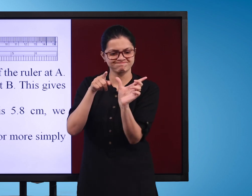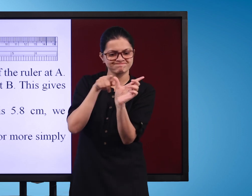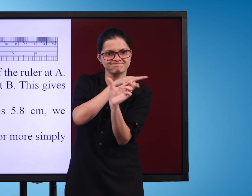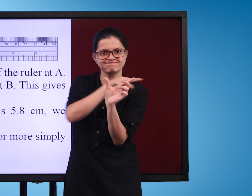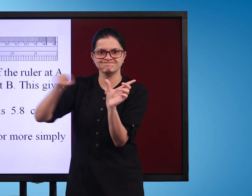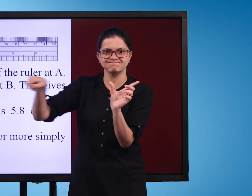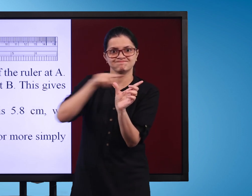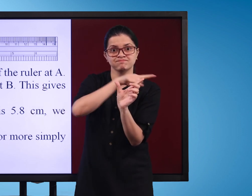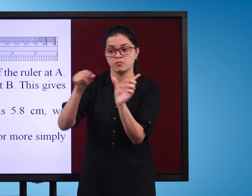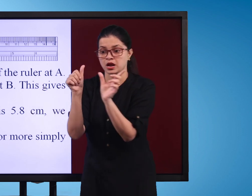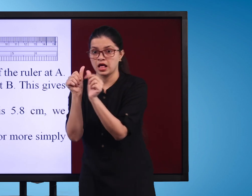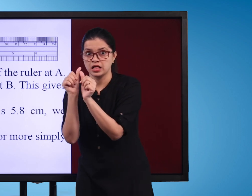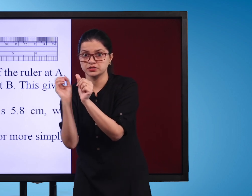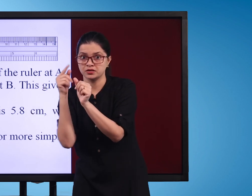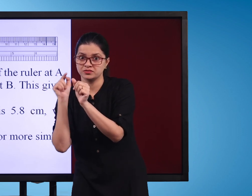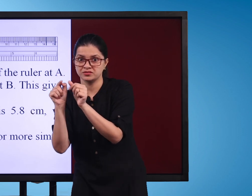This gives the length of segment AB.